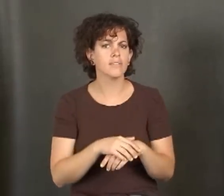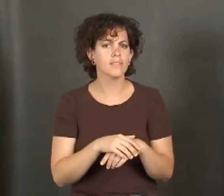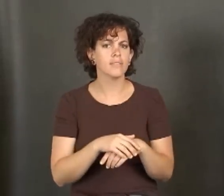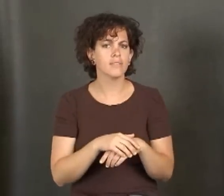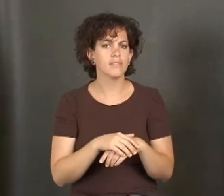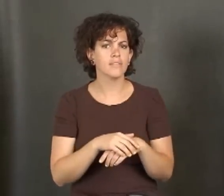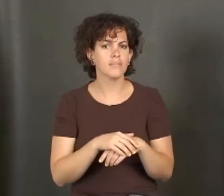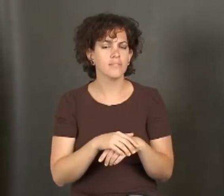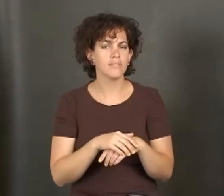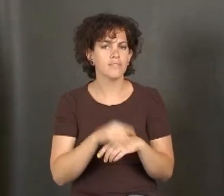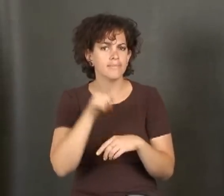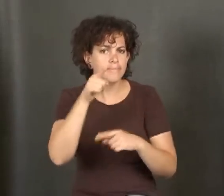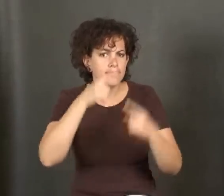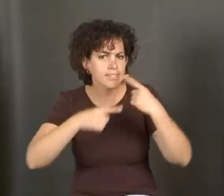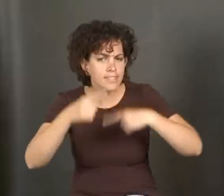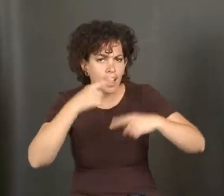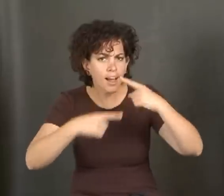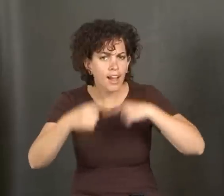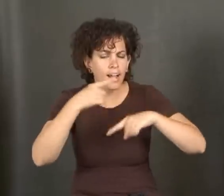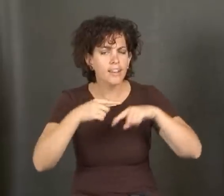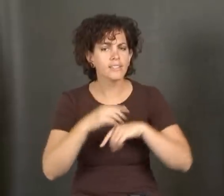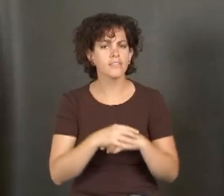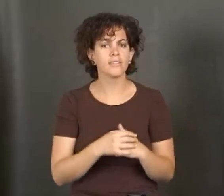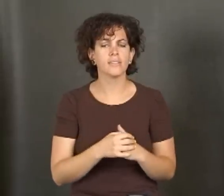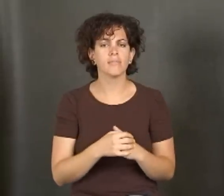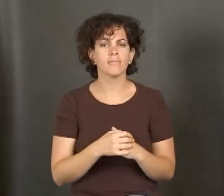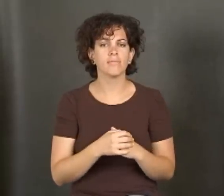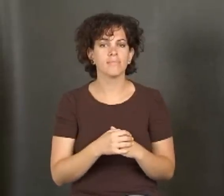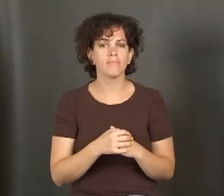Do you sign? Do you sign?